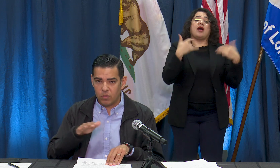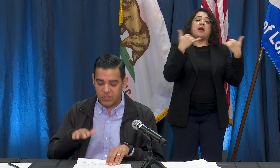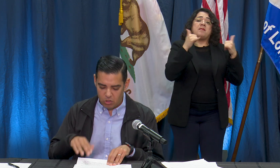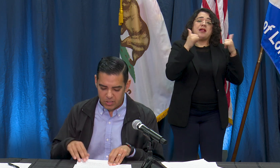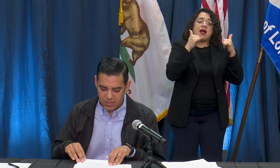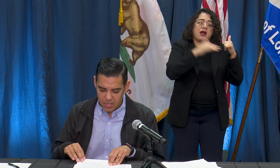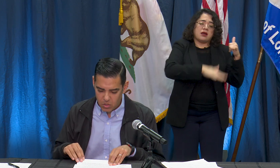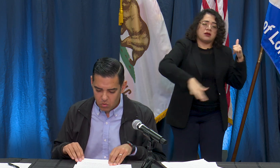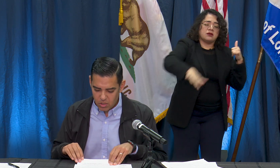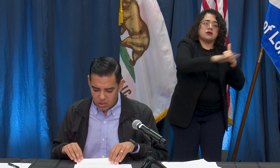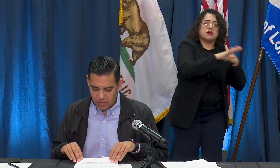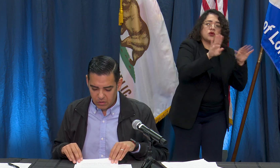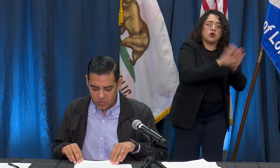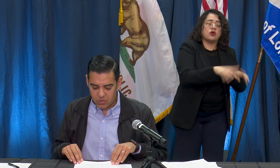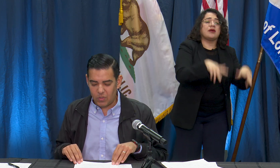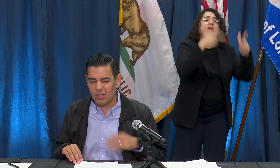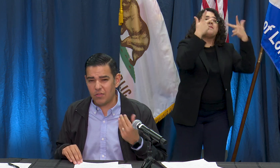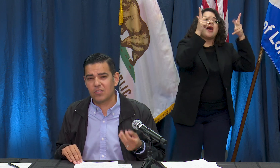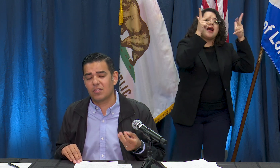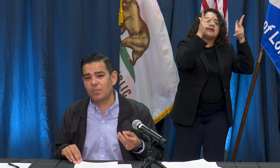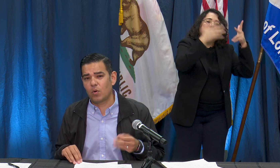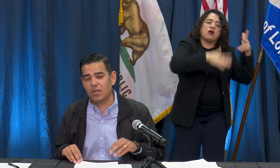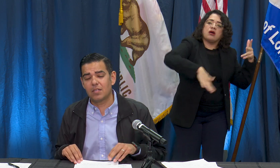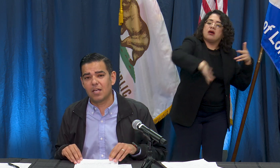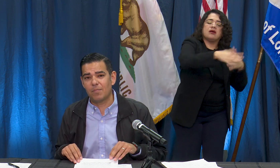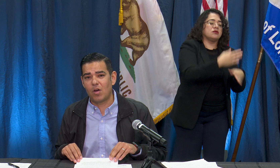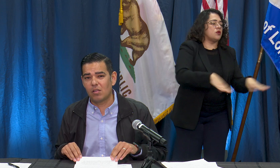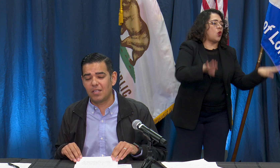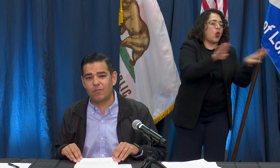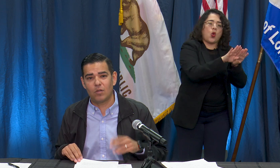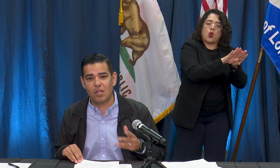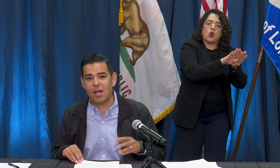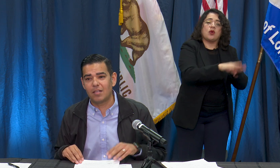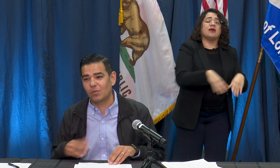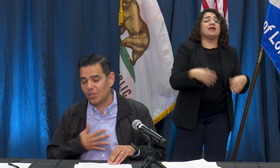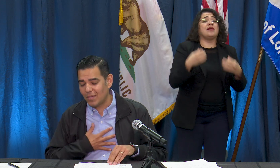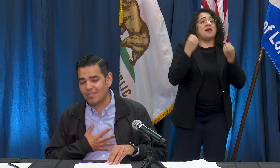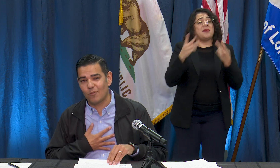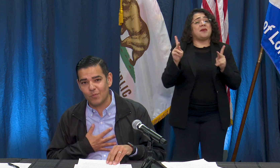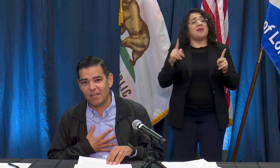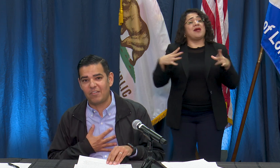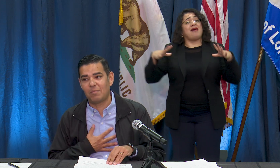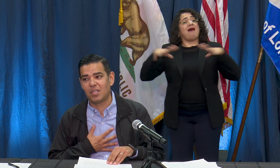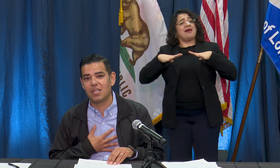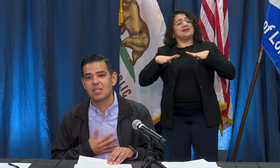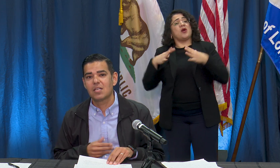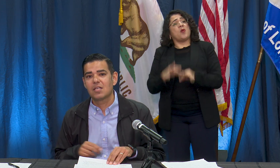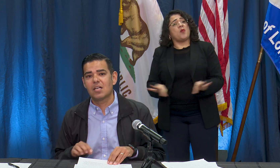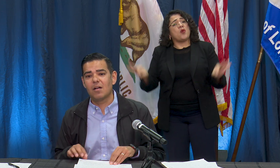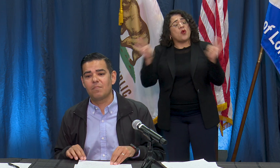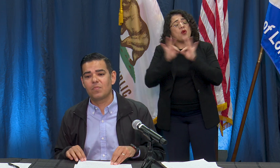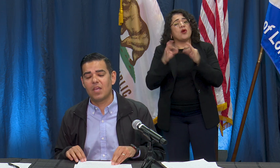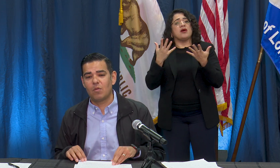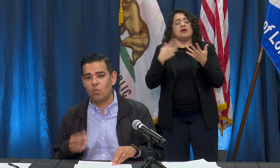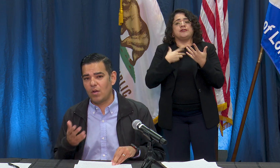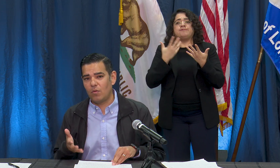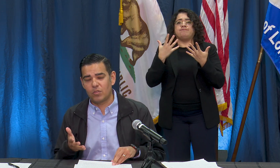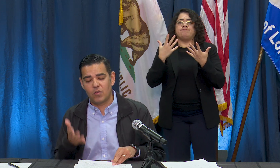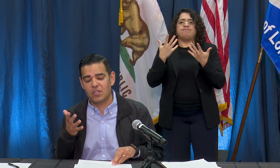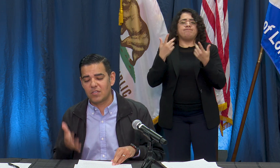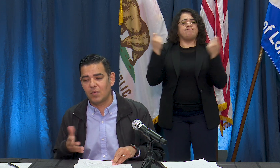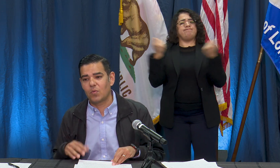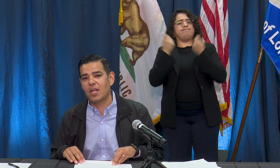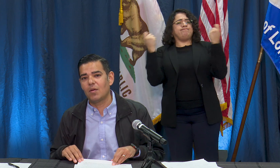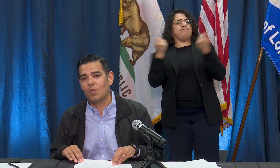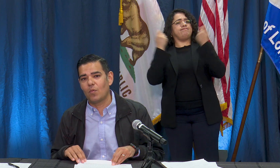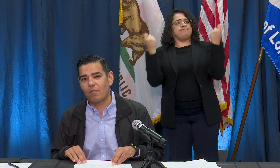the like will still continue to be closed. We know this is an important holiday for a lot, including myself and my family. And to